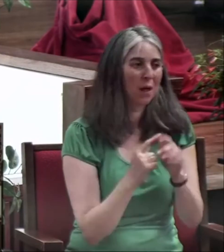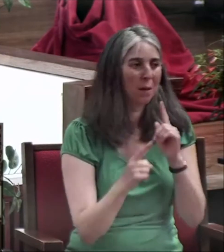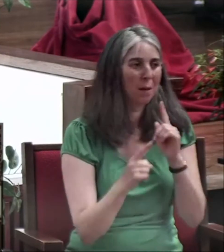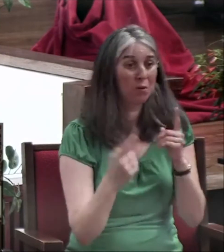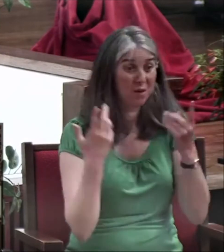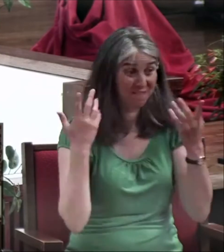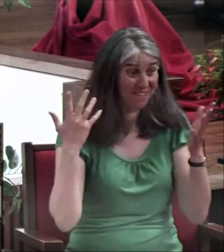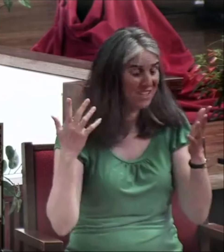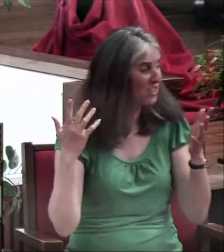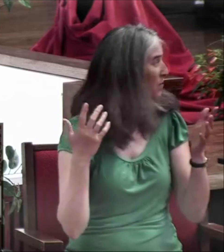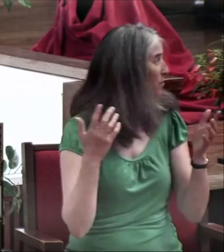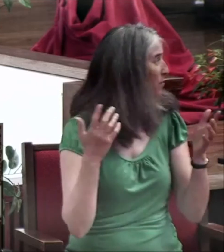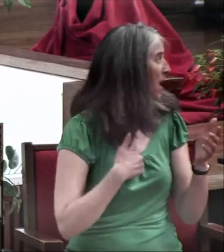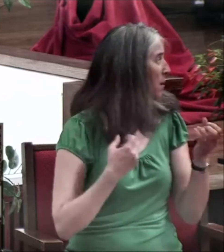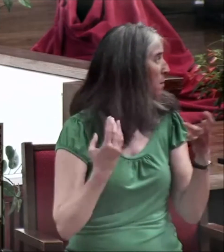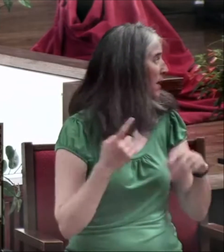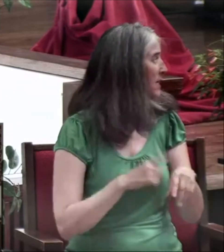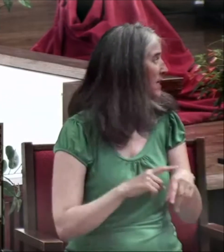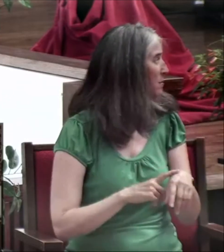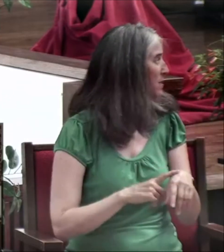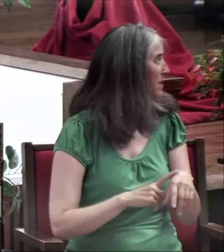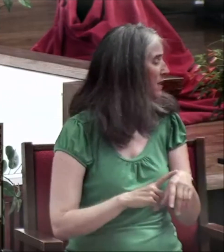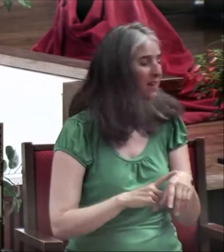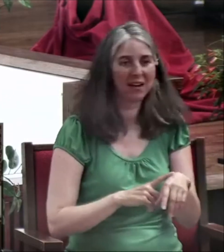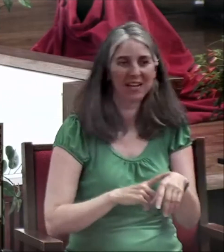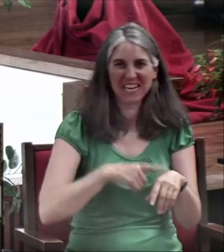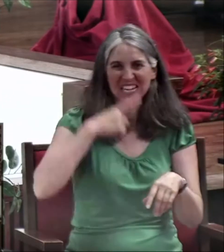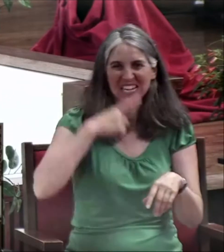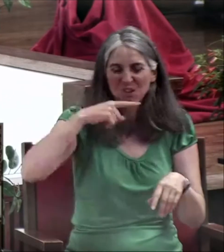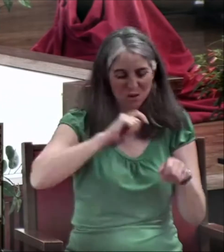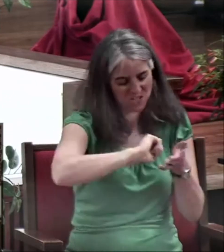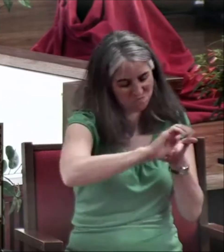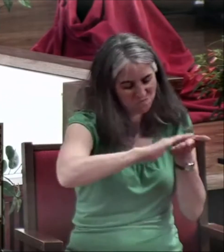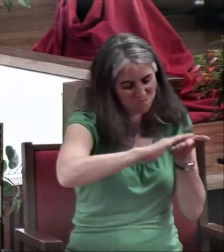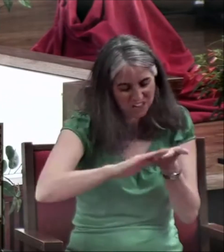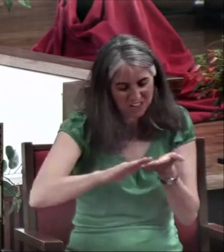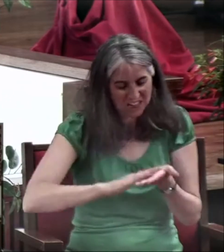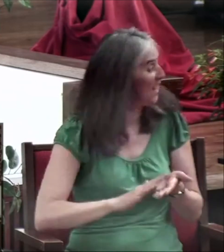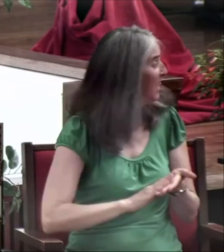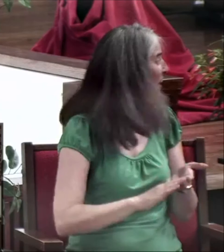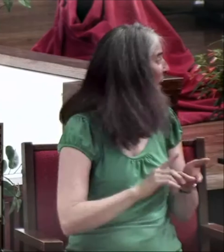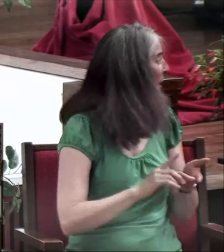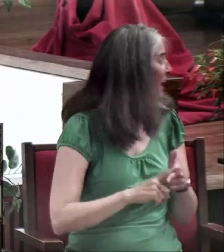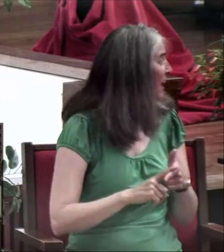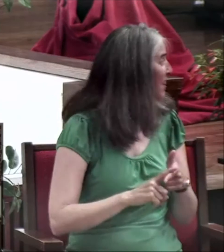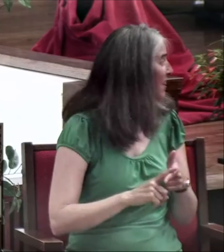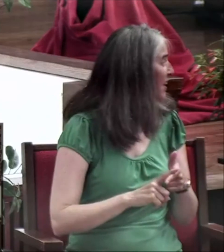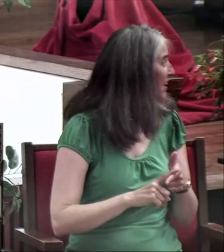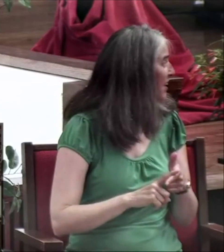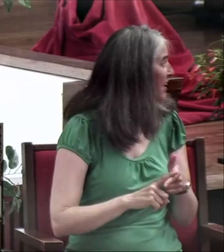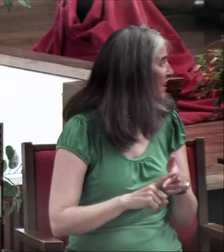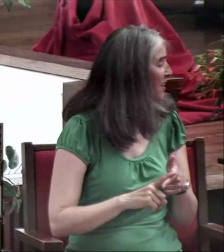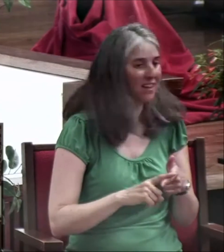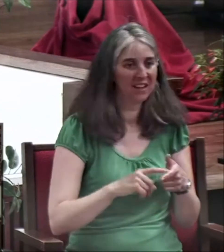it's done, I'll often take and I clean it all off, and then this thing does an excellent